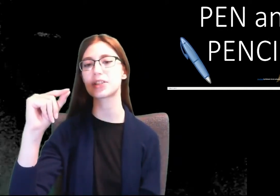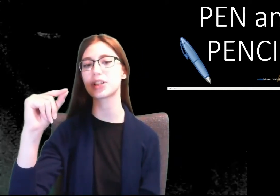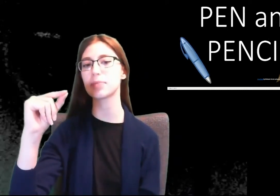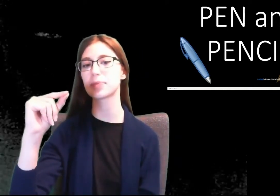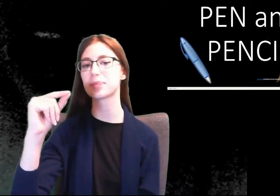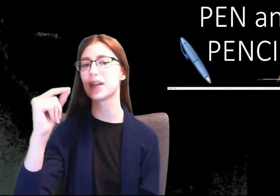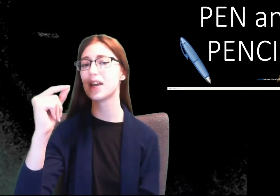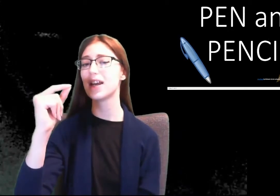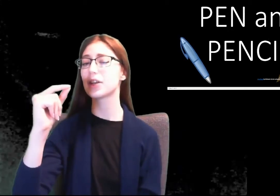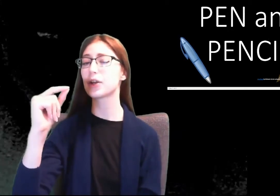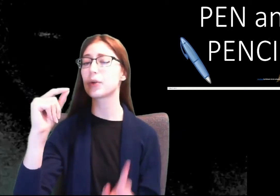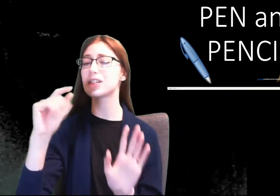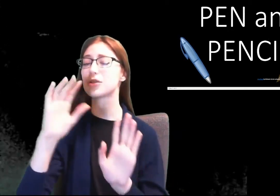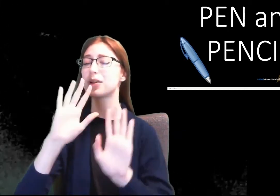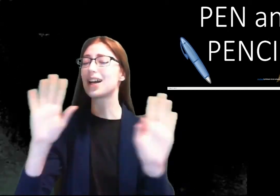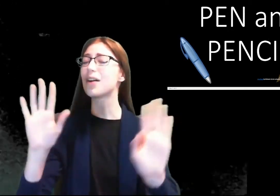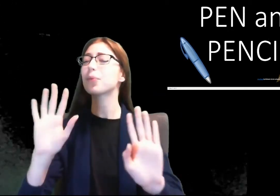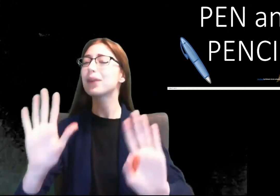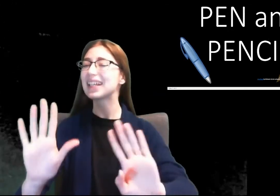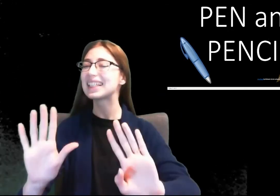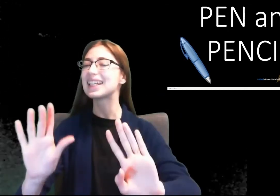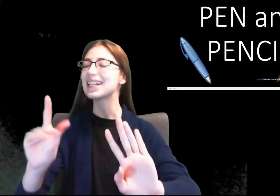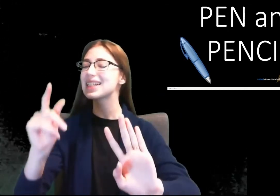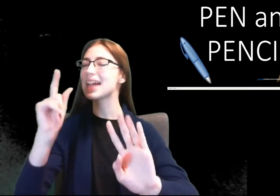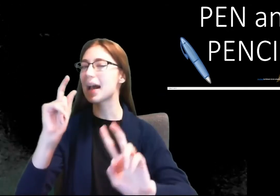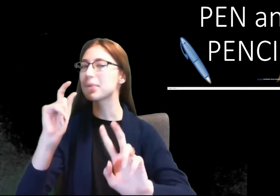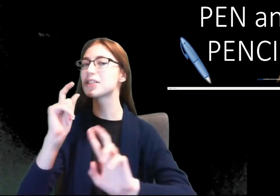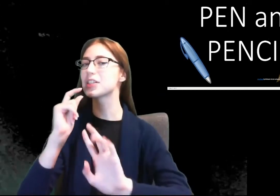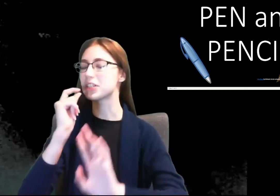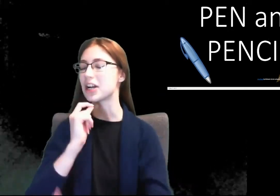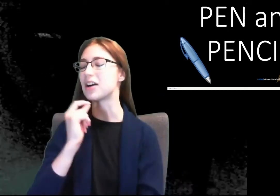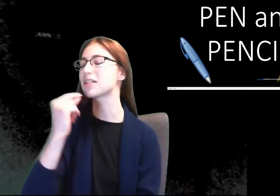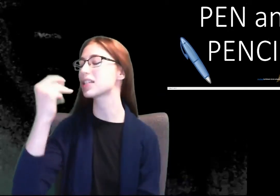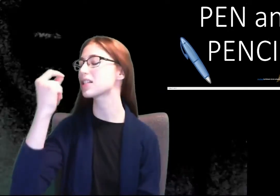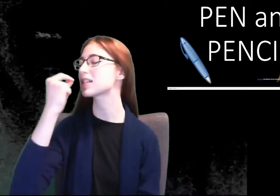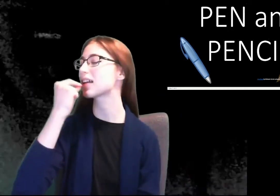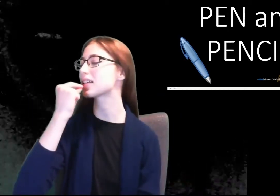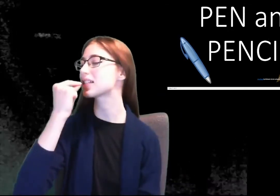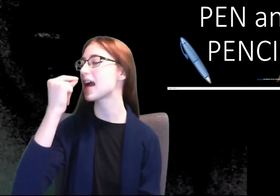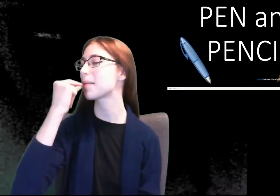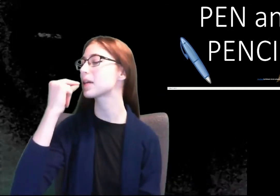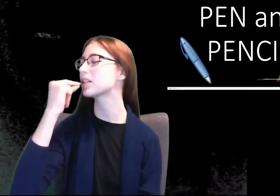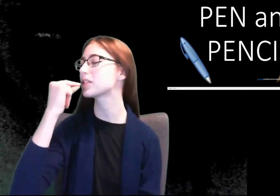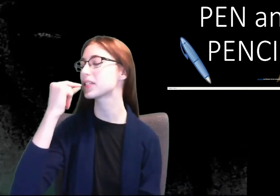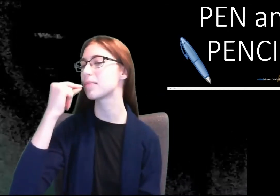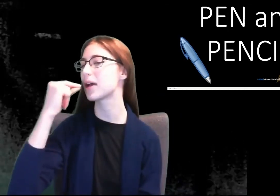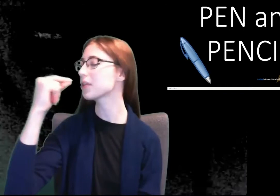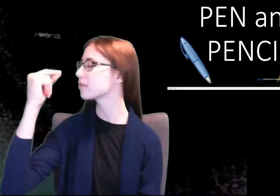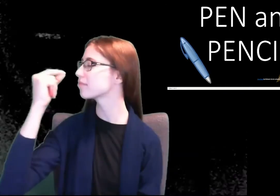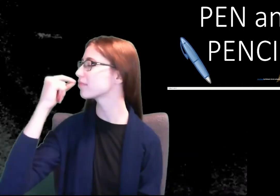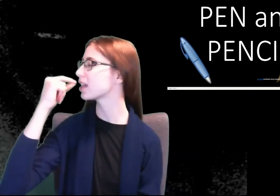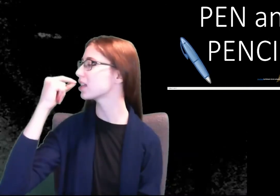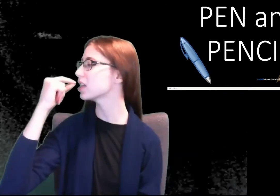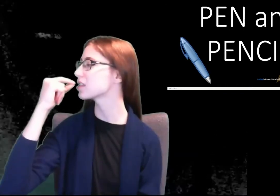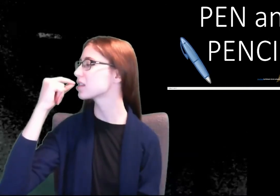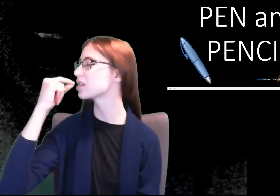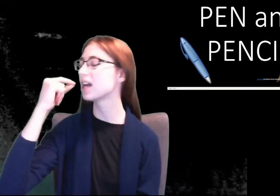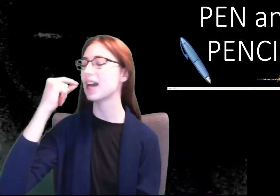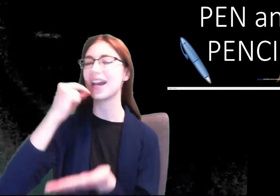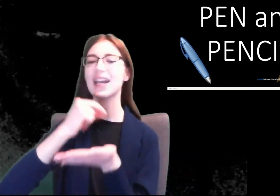shape. You're going to not really tap it to your tongue. So you just kind of tap it close to your mouth like that. And